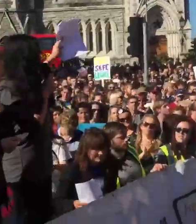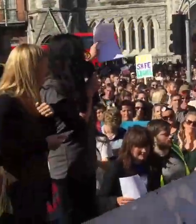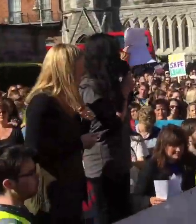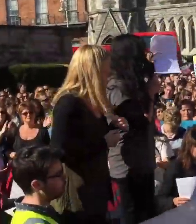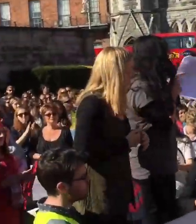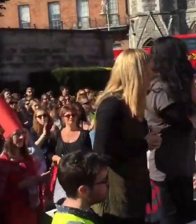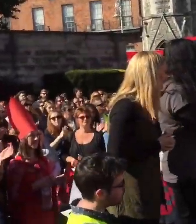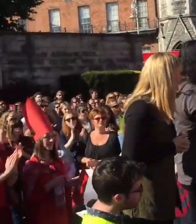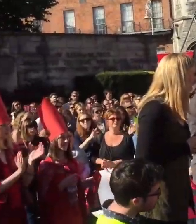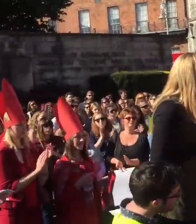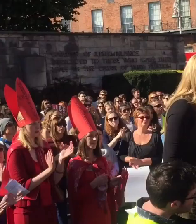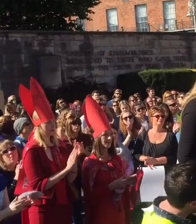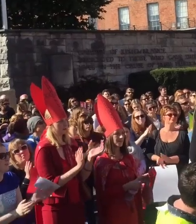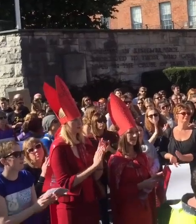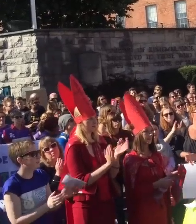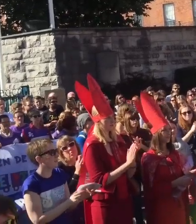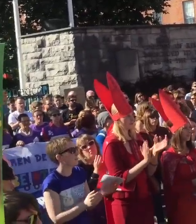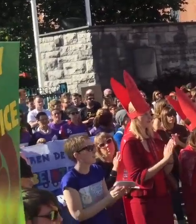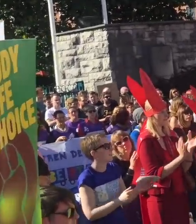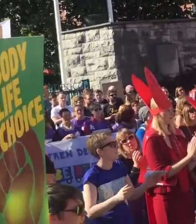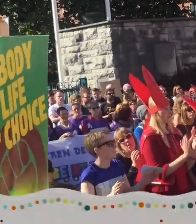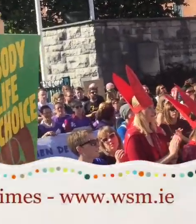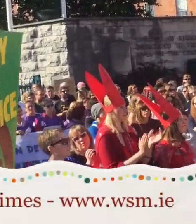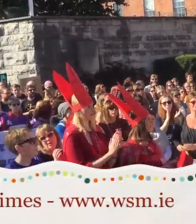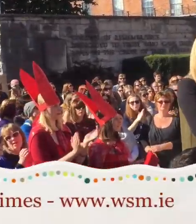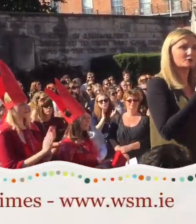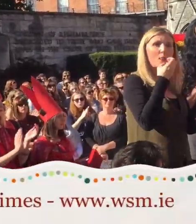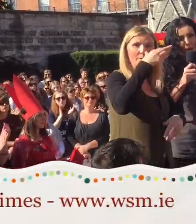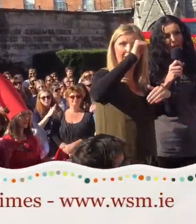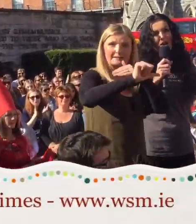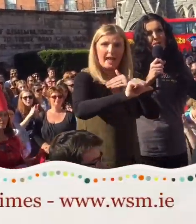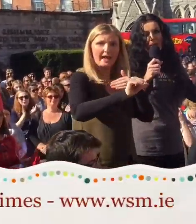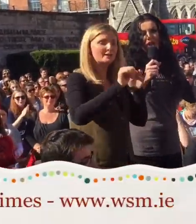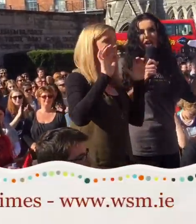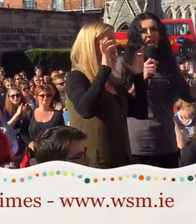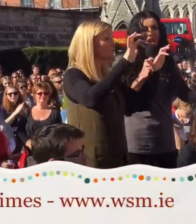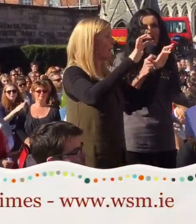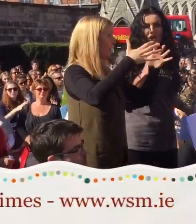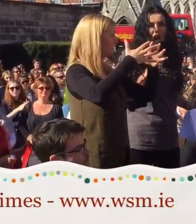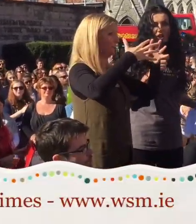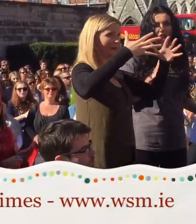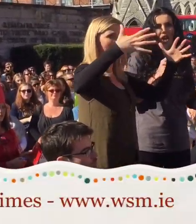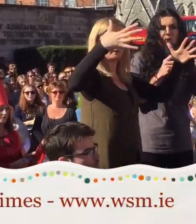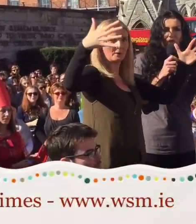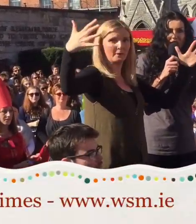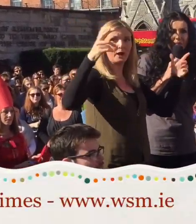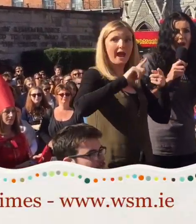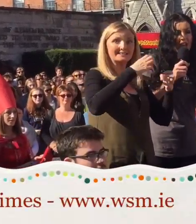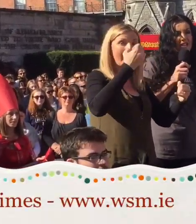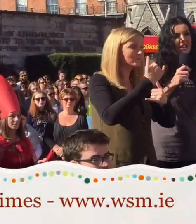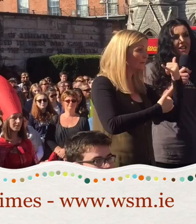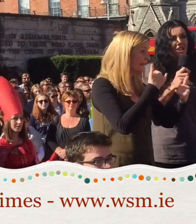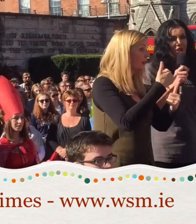Okay, I'm not going to go on too much longer. It's a sunny day. The crowds are getting bigger and bigger here, year on year,